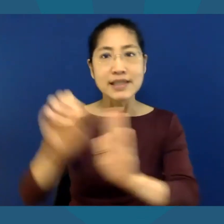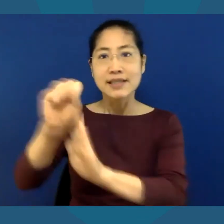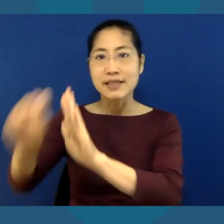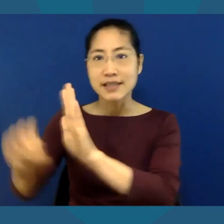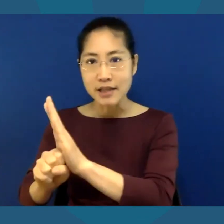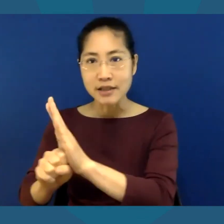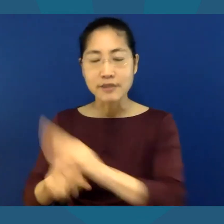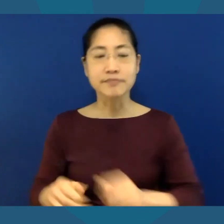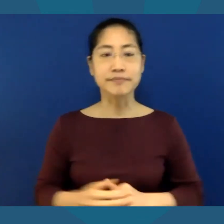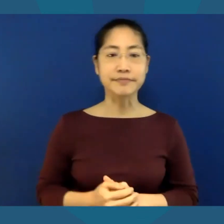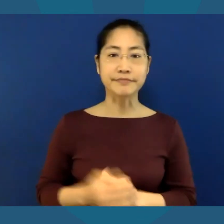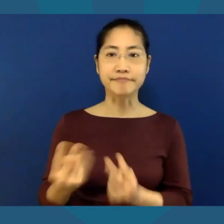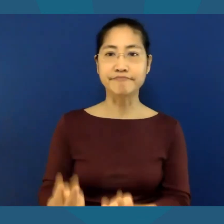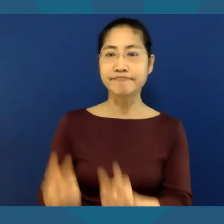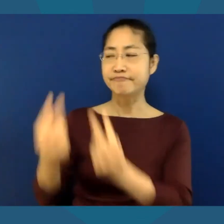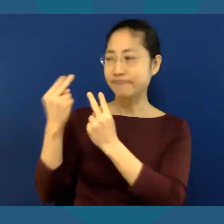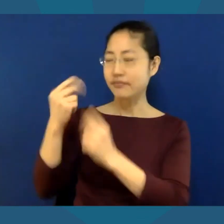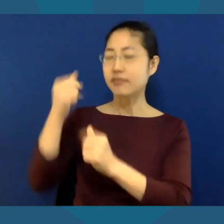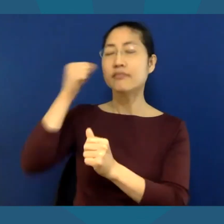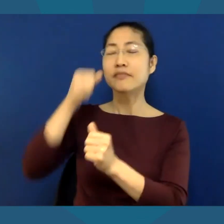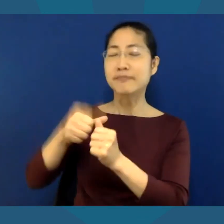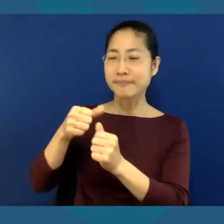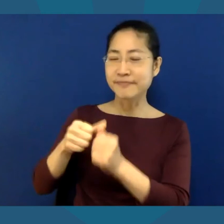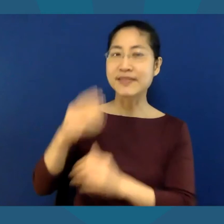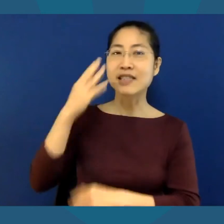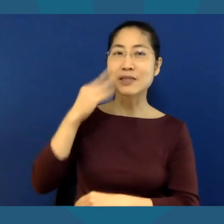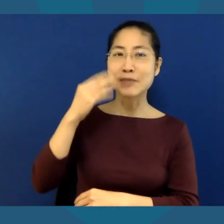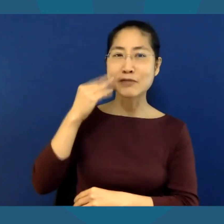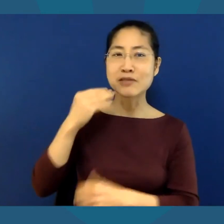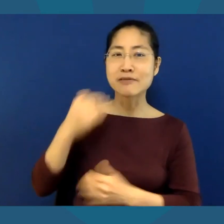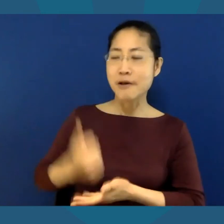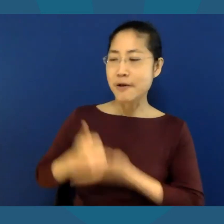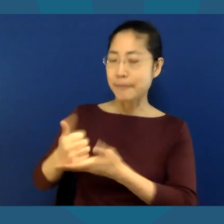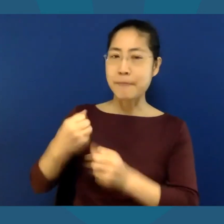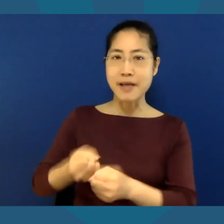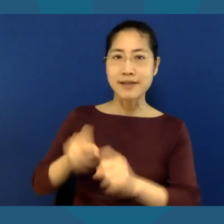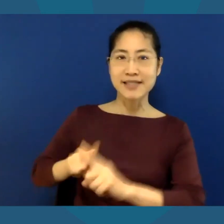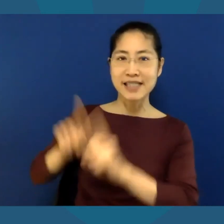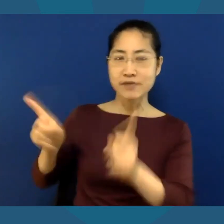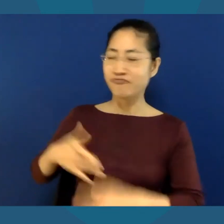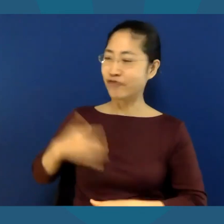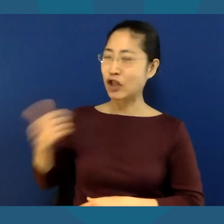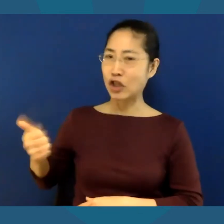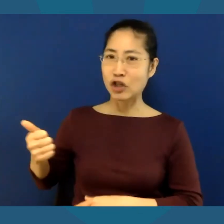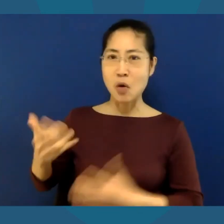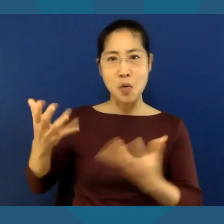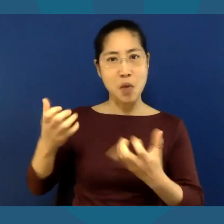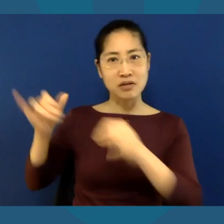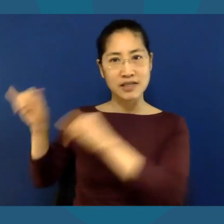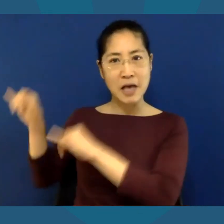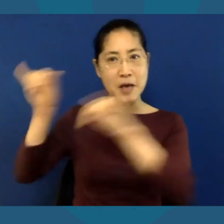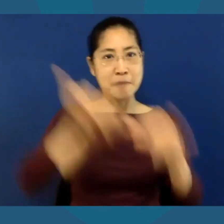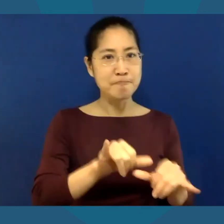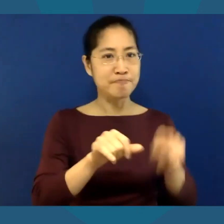state. Mark remembers the feeling of making a difference in the armed forces and will strive to bring that experience to